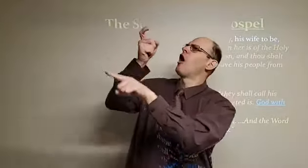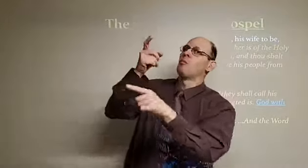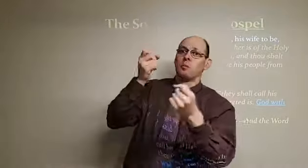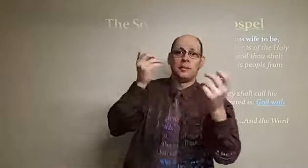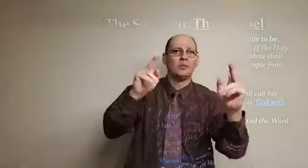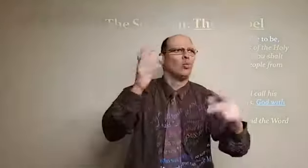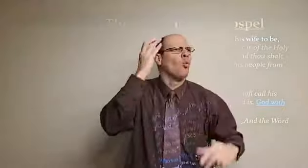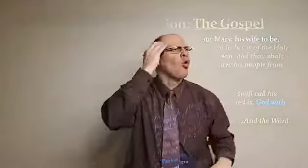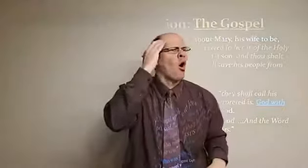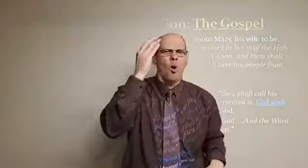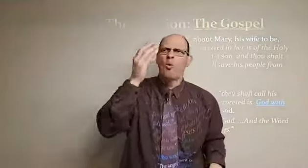where is everything from